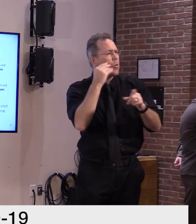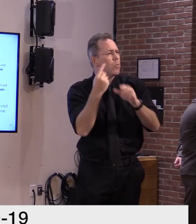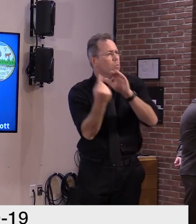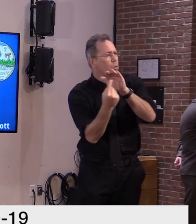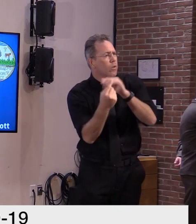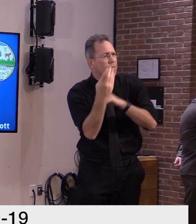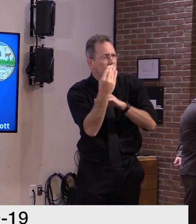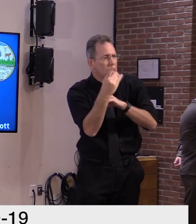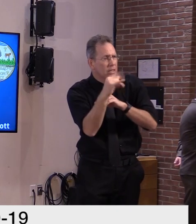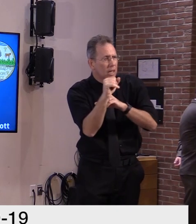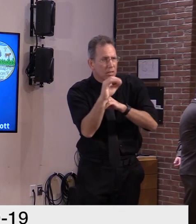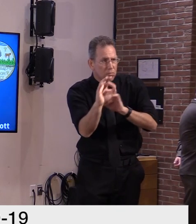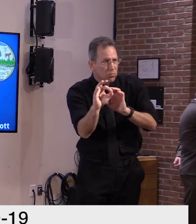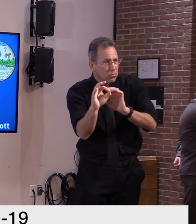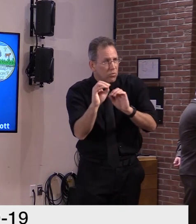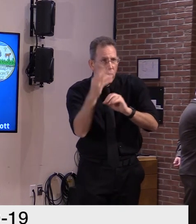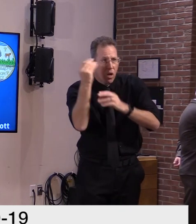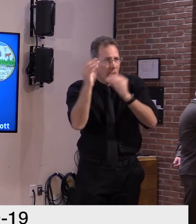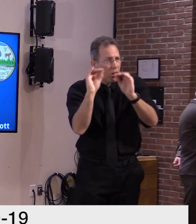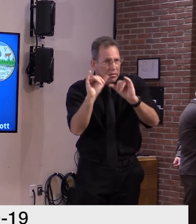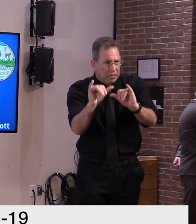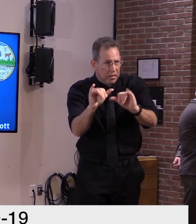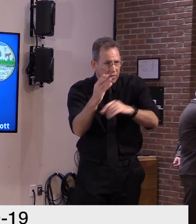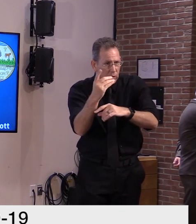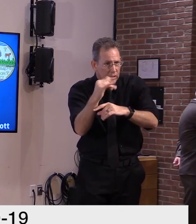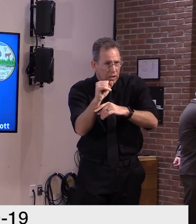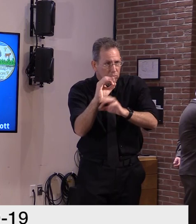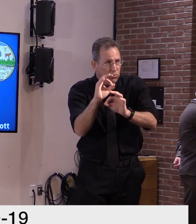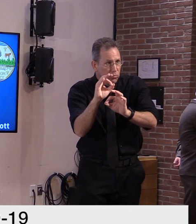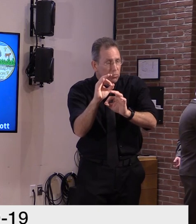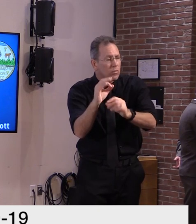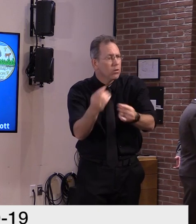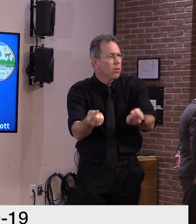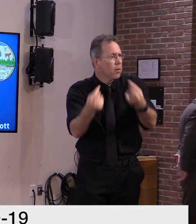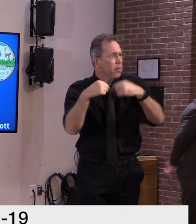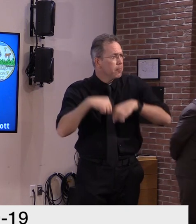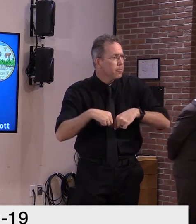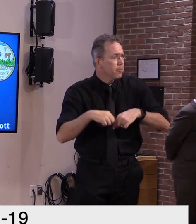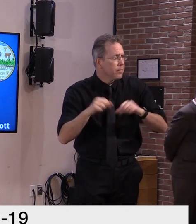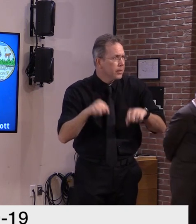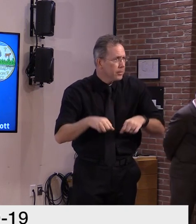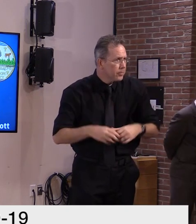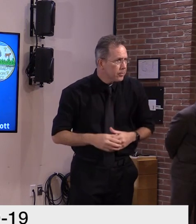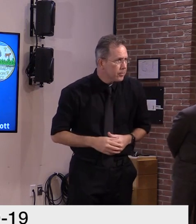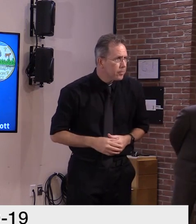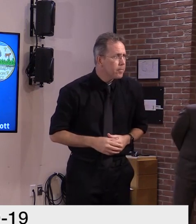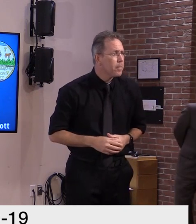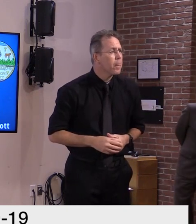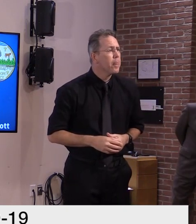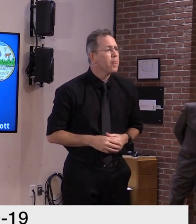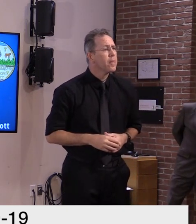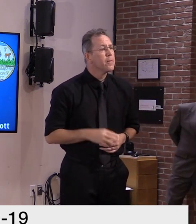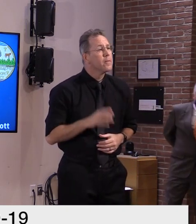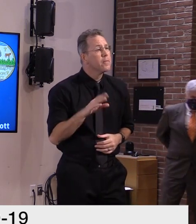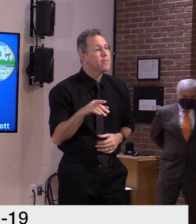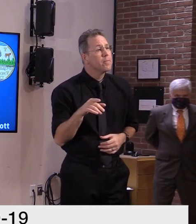to get the sort of affirmation from the visitor that he or she has done